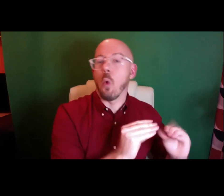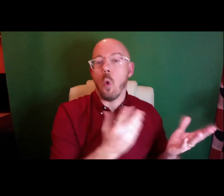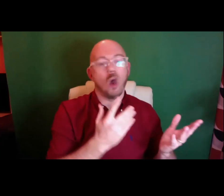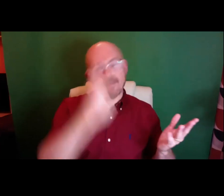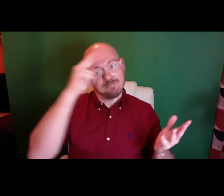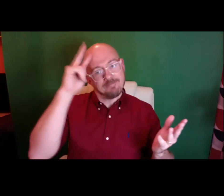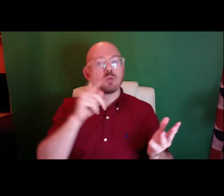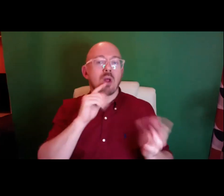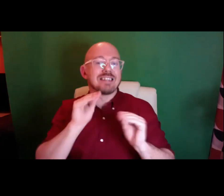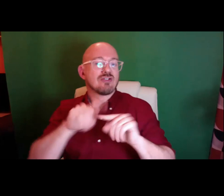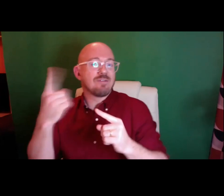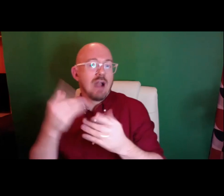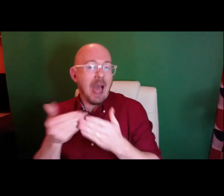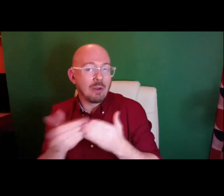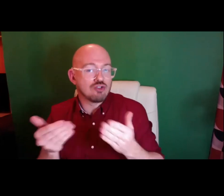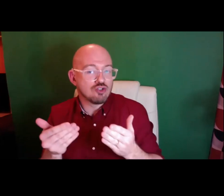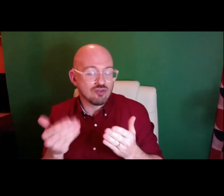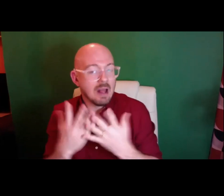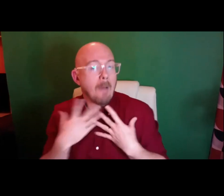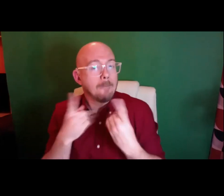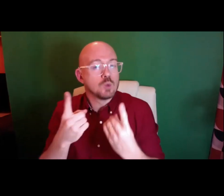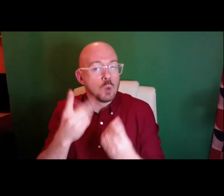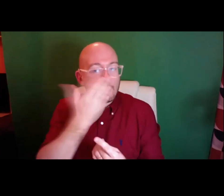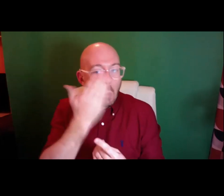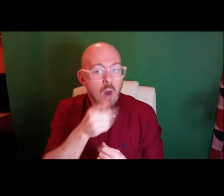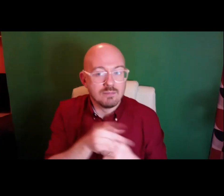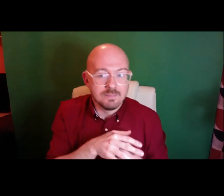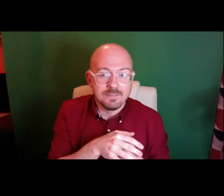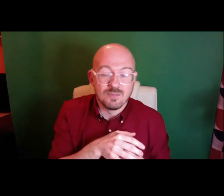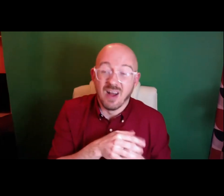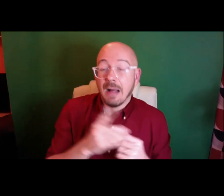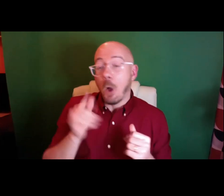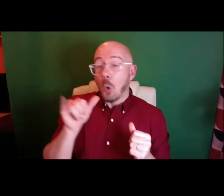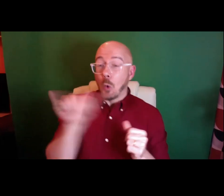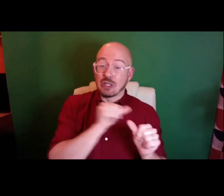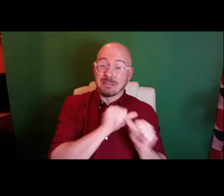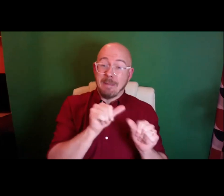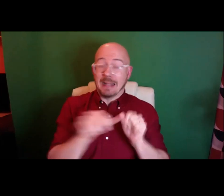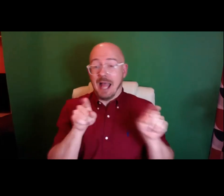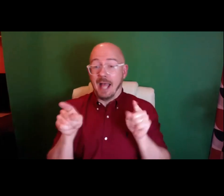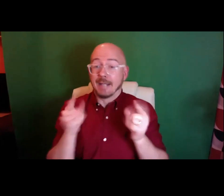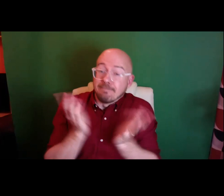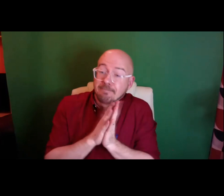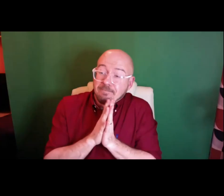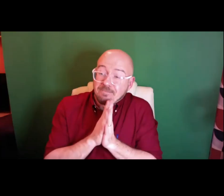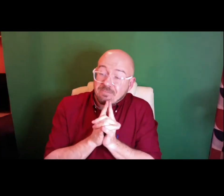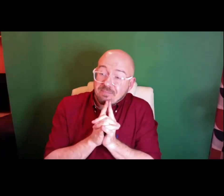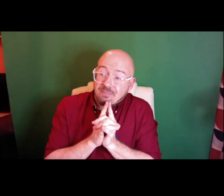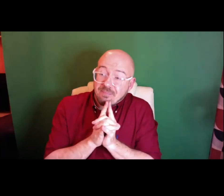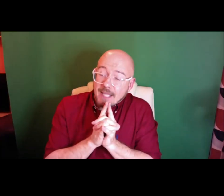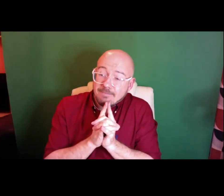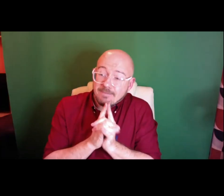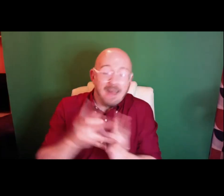But teachers themselves can decide whether they want to teach BSL if they have the resources, the knowledge, the expertise and so on, but it's not a